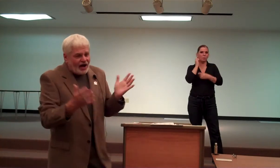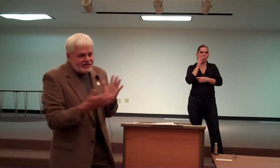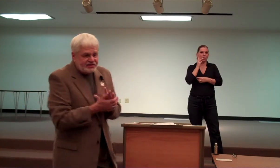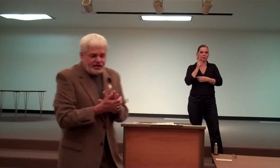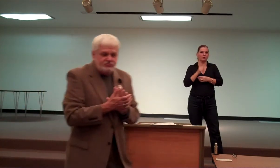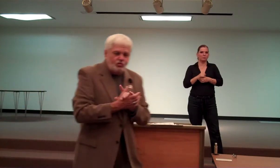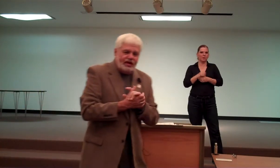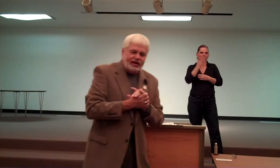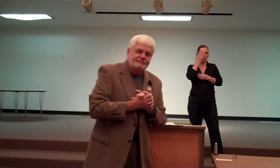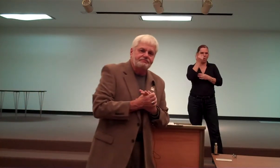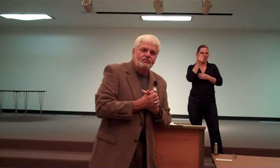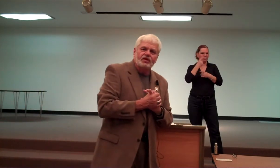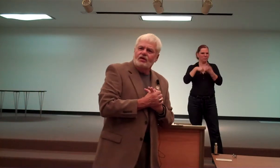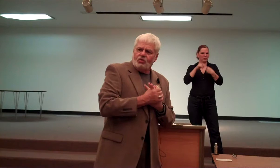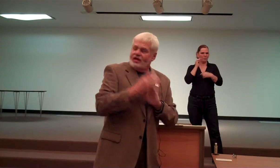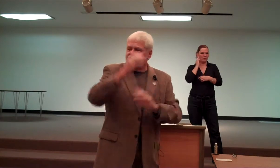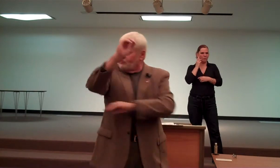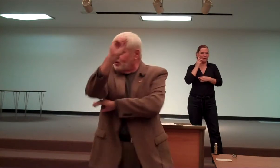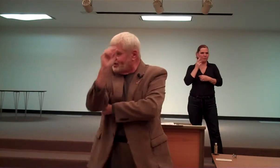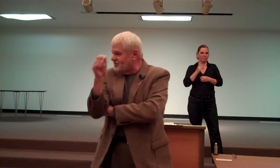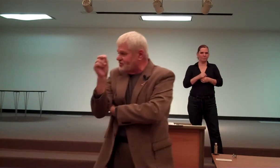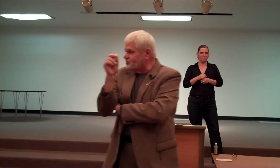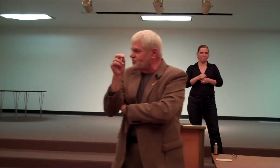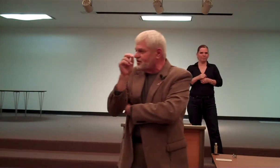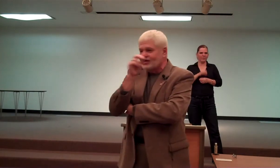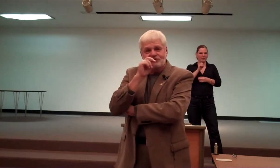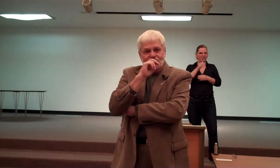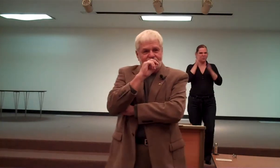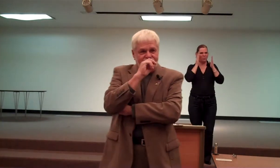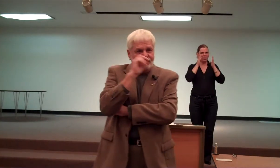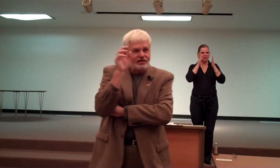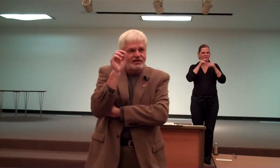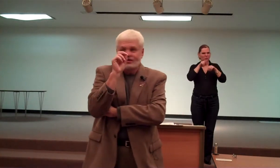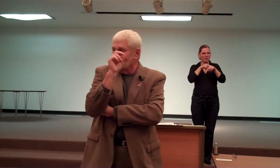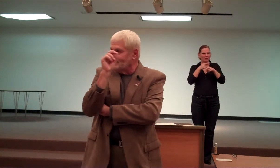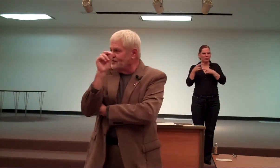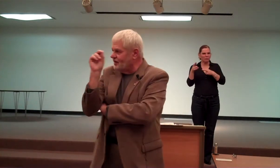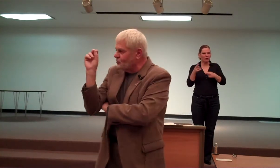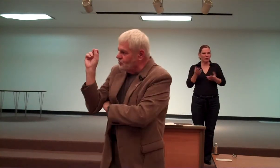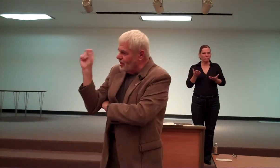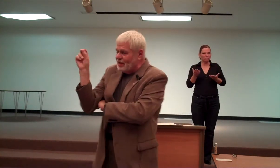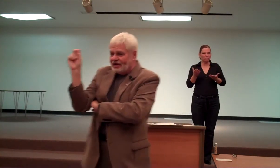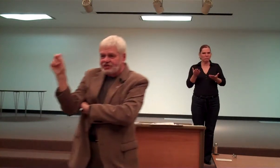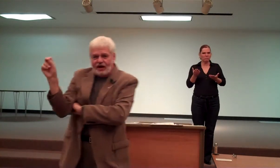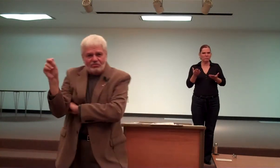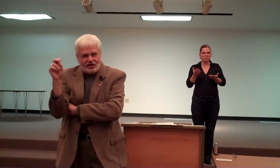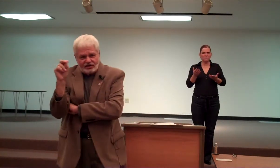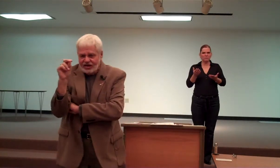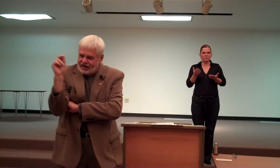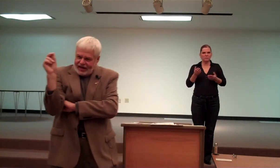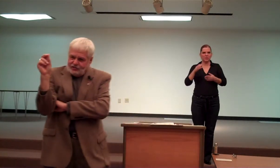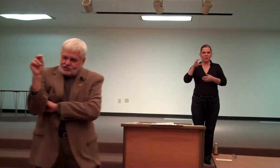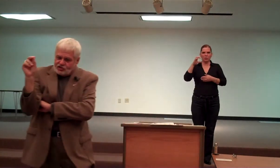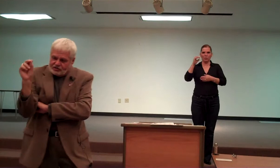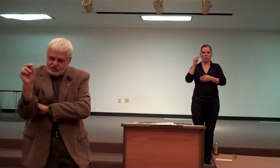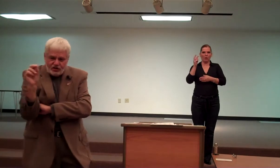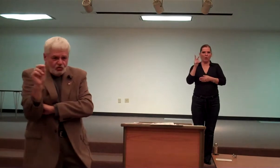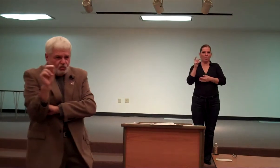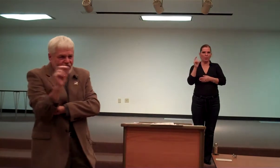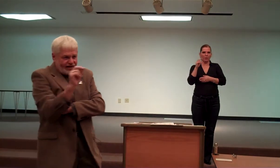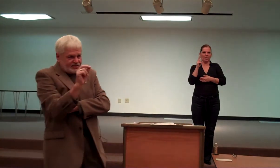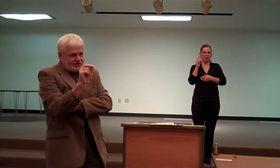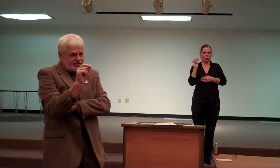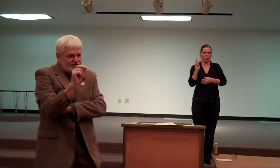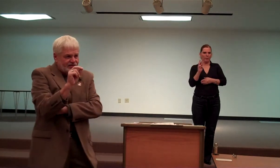Now, why does it come to Wheeling? Well, have you ever paid attention to the National Road? Yeah. Okay. You come out of Cumberland and you start to